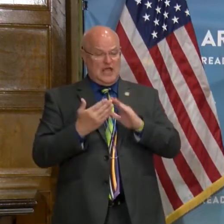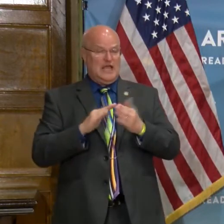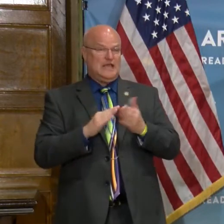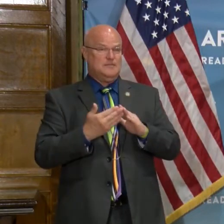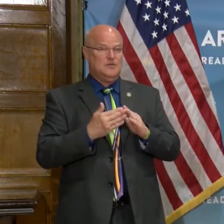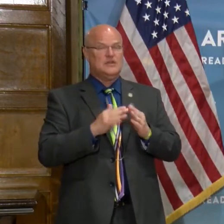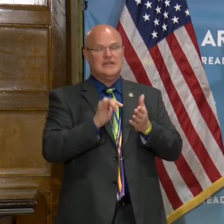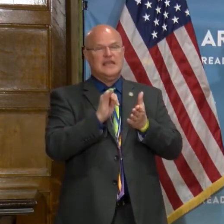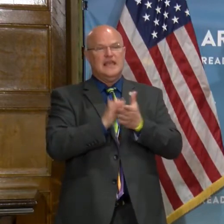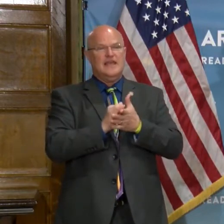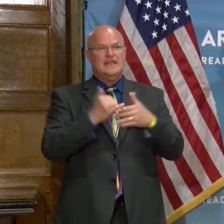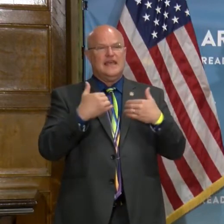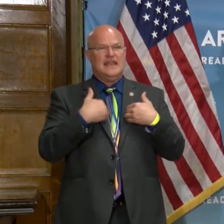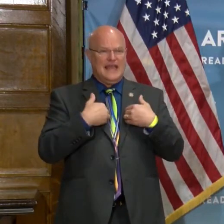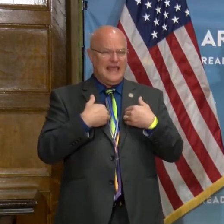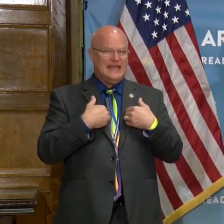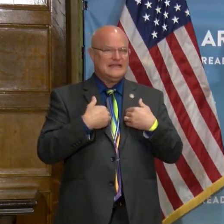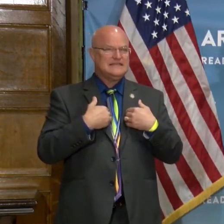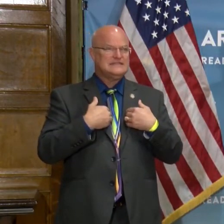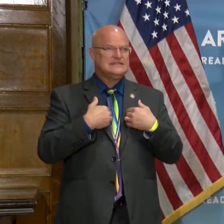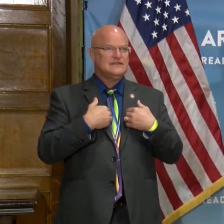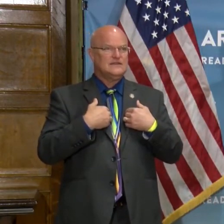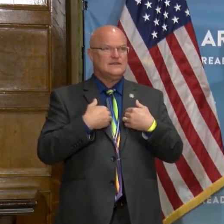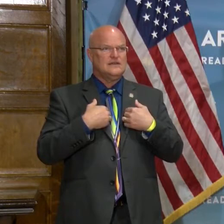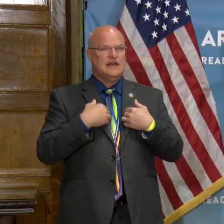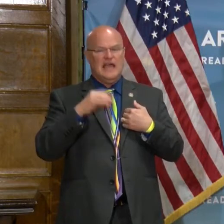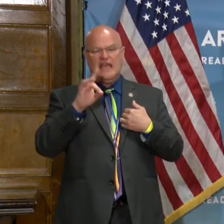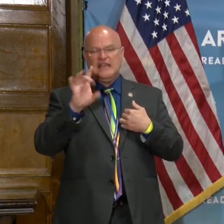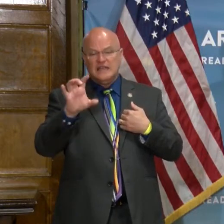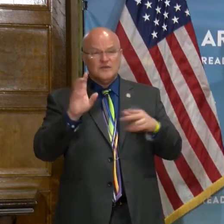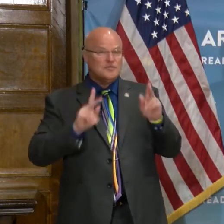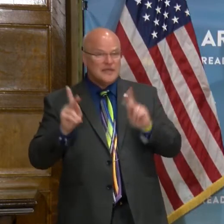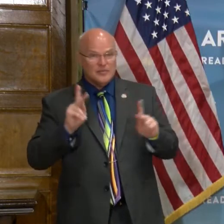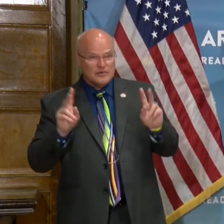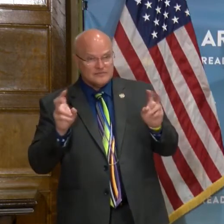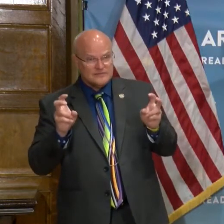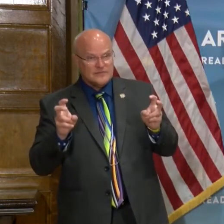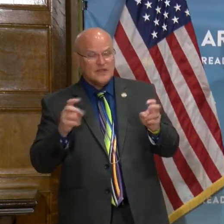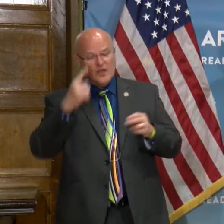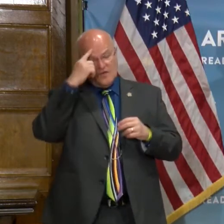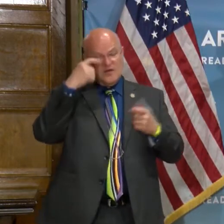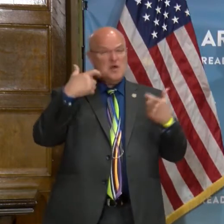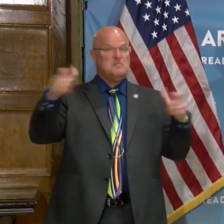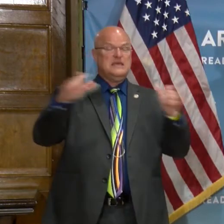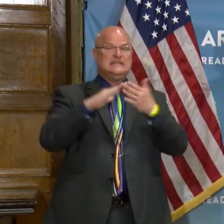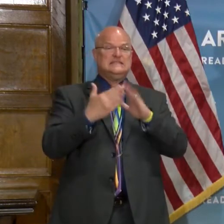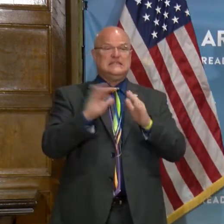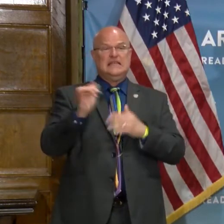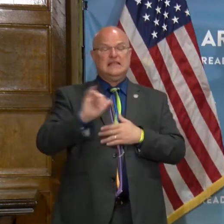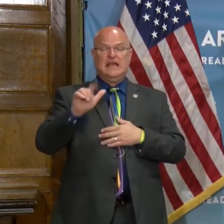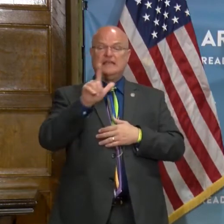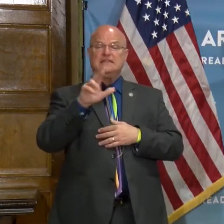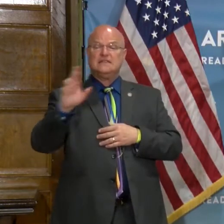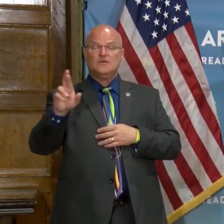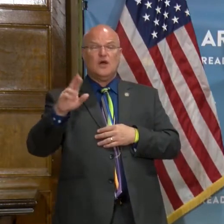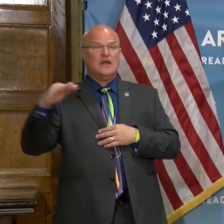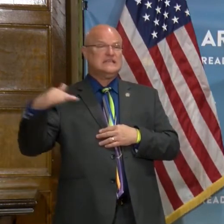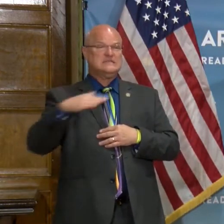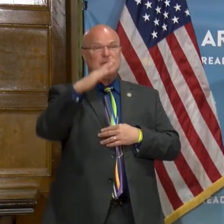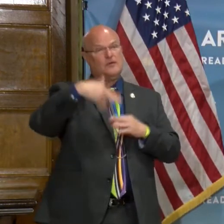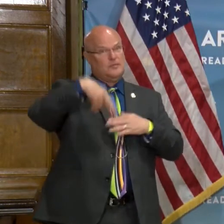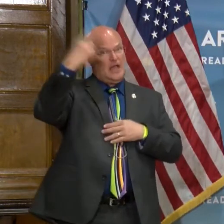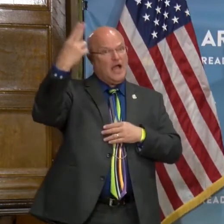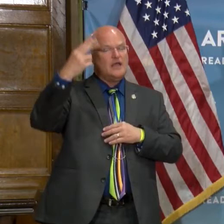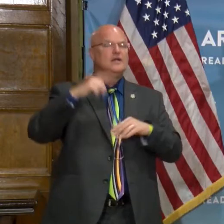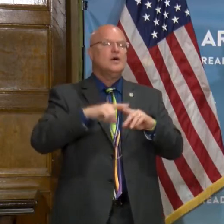community that has only a little over 800 residents. Now, for a big city like Little Rock, a spike would be